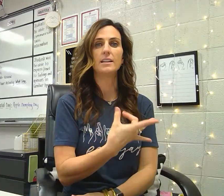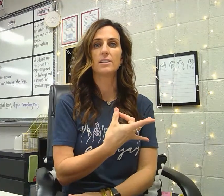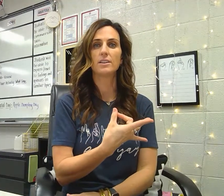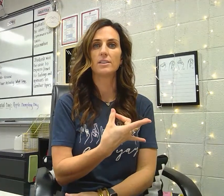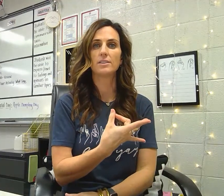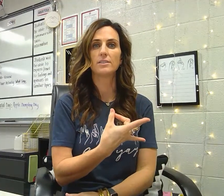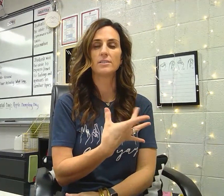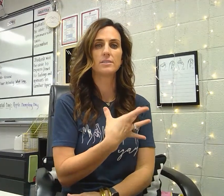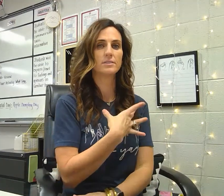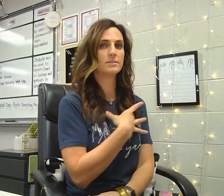like,